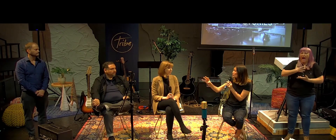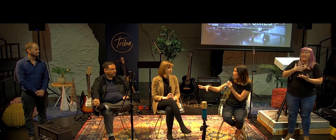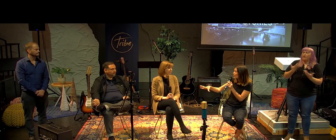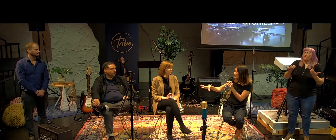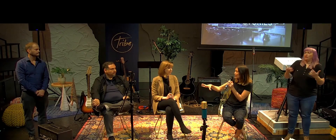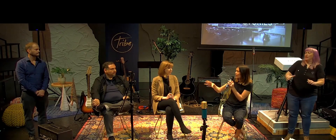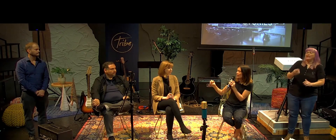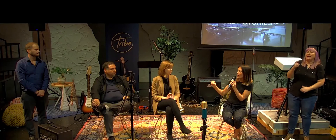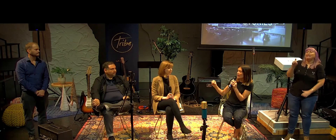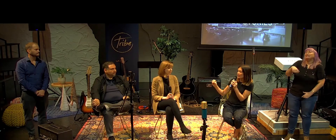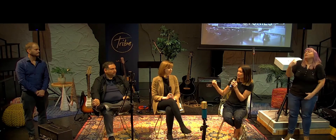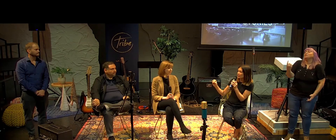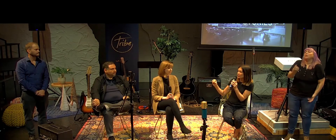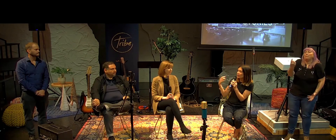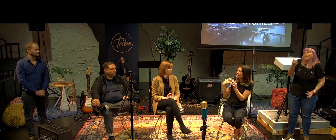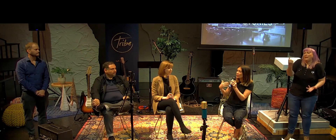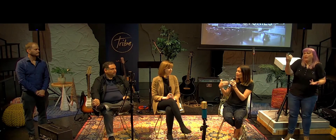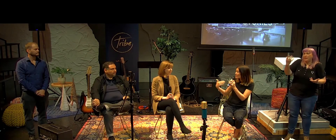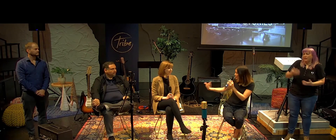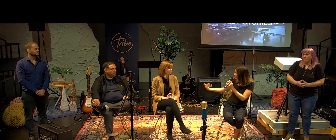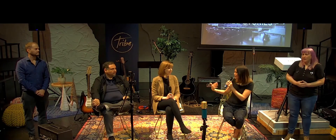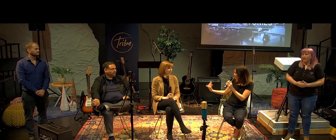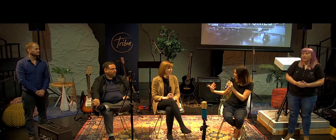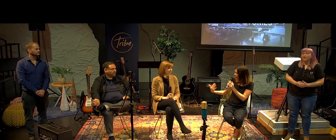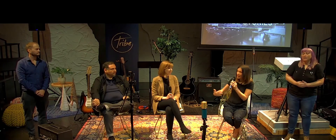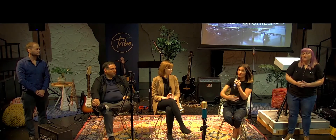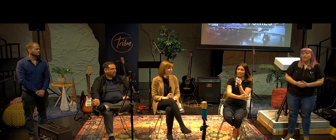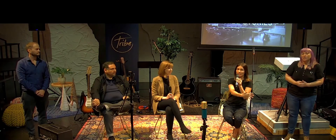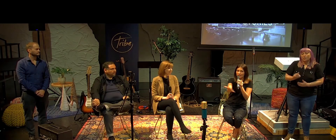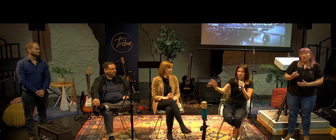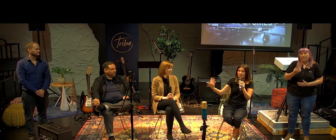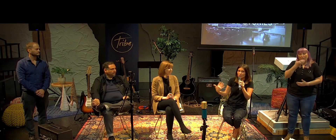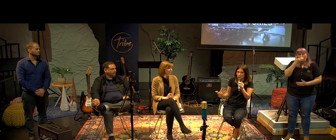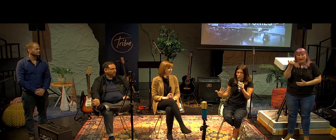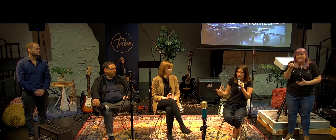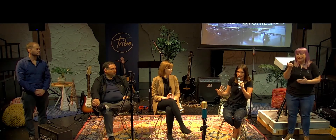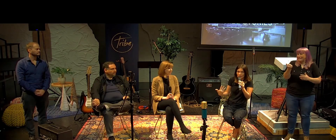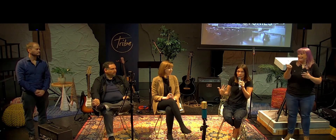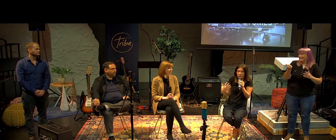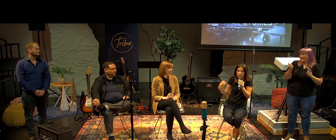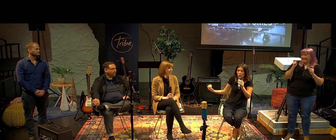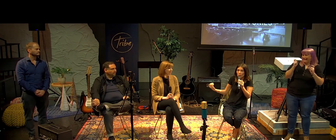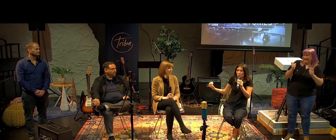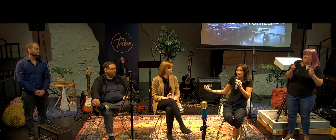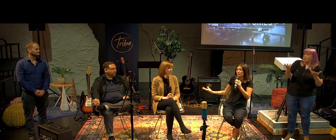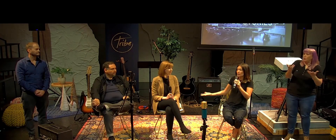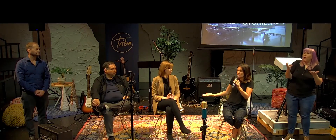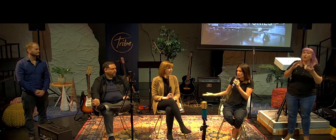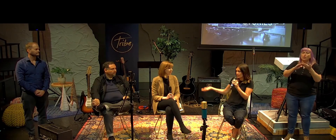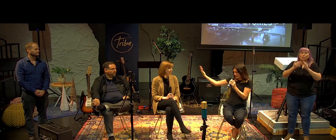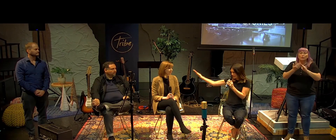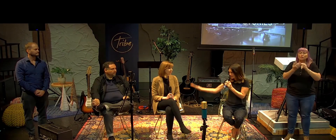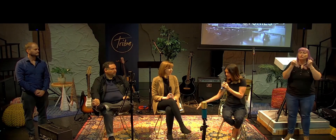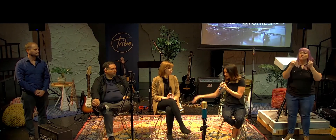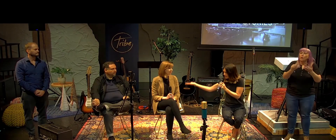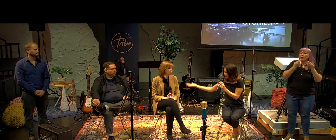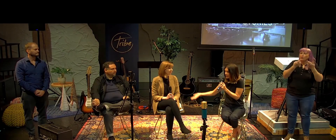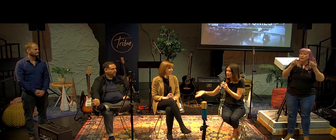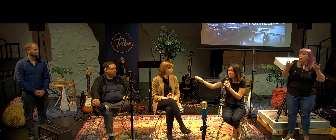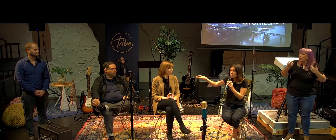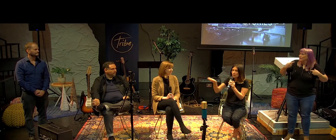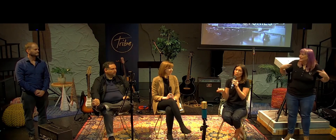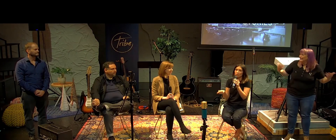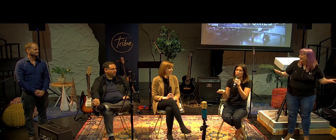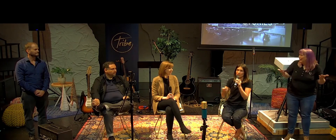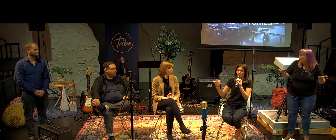do something. And one of the greatest gifts that we have is this community. I mean, there's so many resources, right?